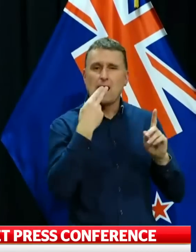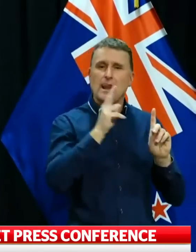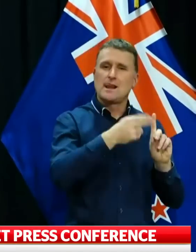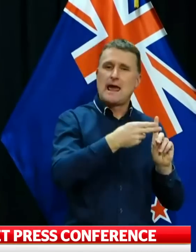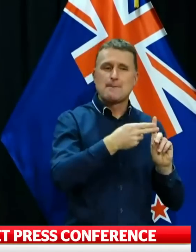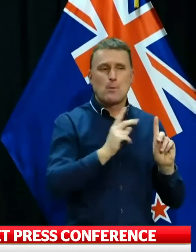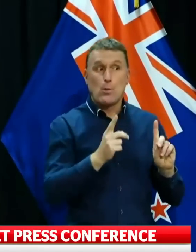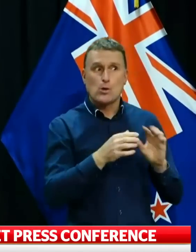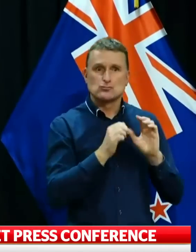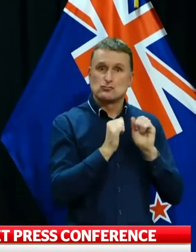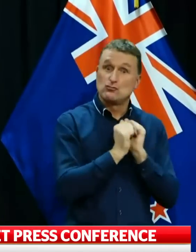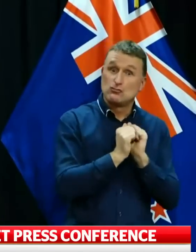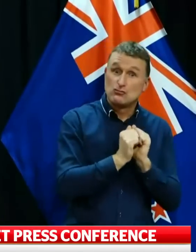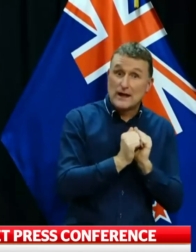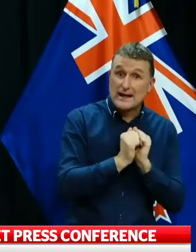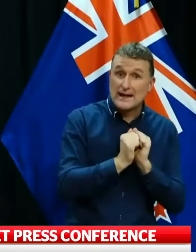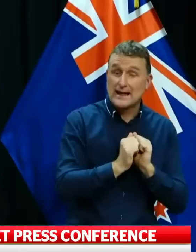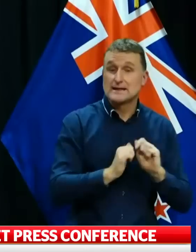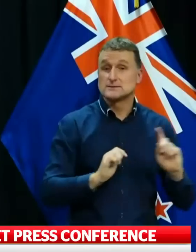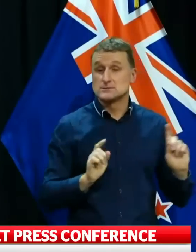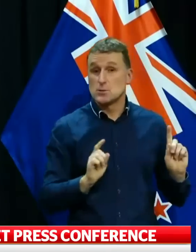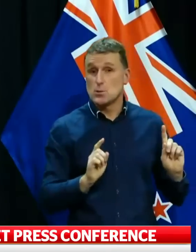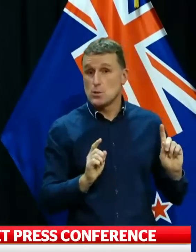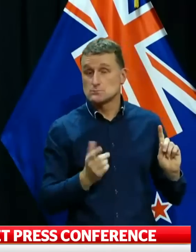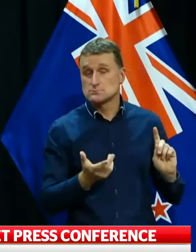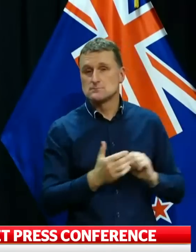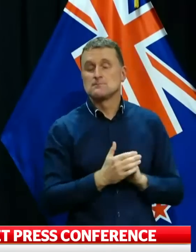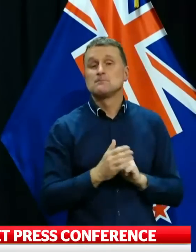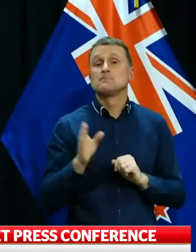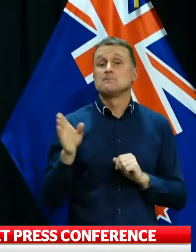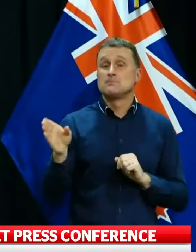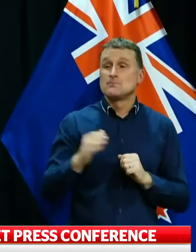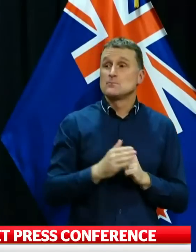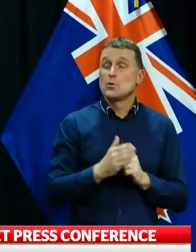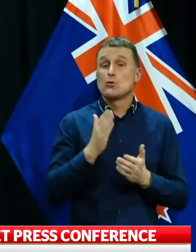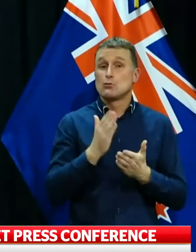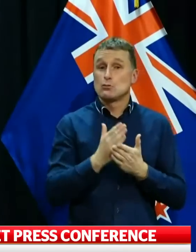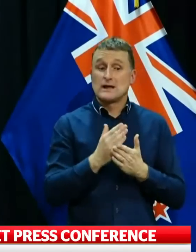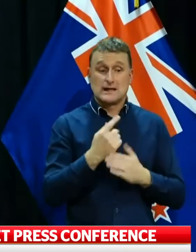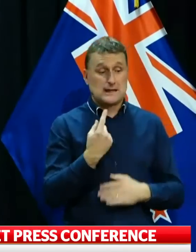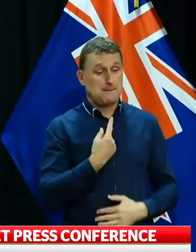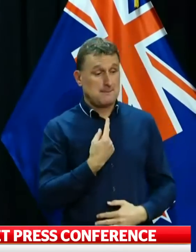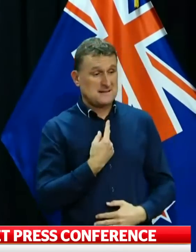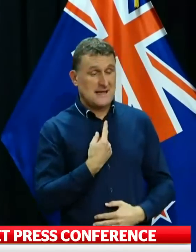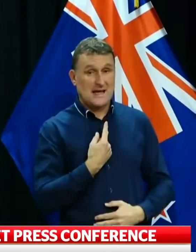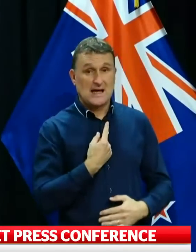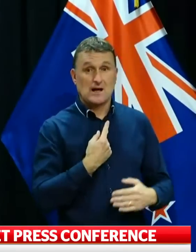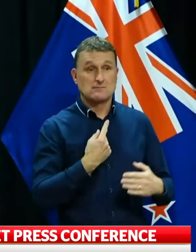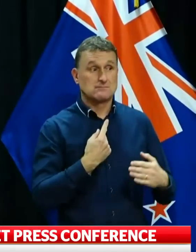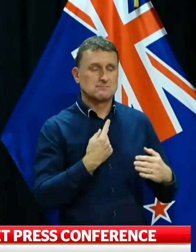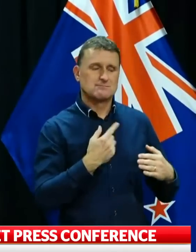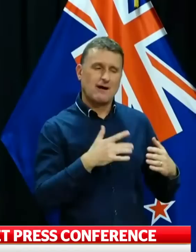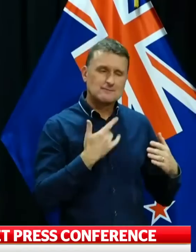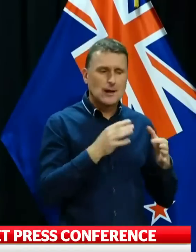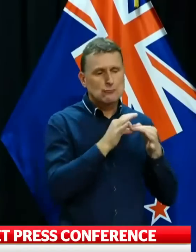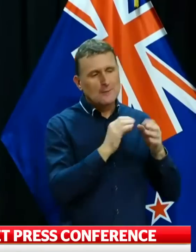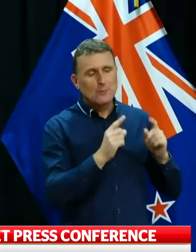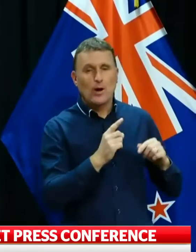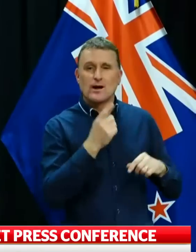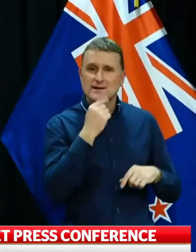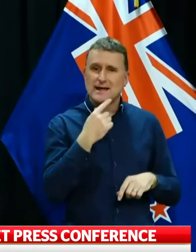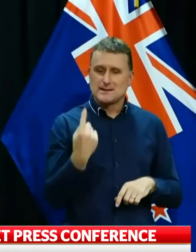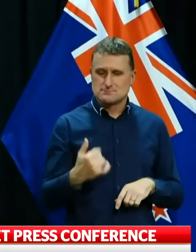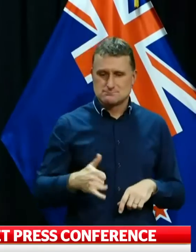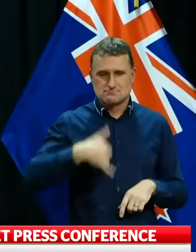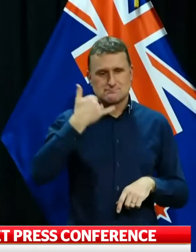know, for me, what's really important on behalf of New Zealand is the ability that no matter what, I can pick up the phone. I can already